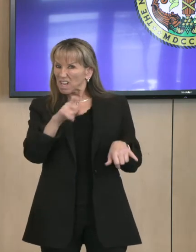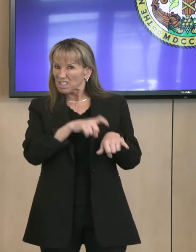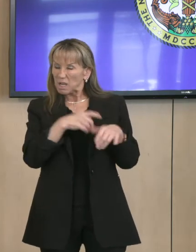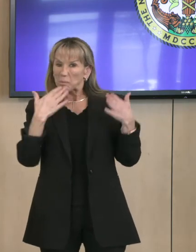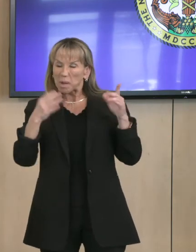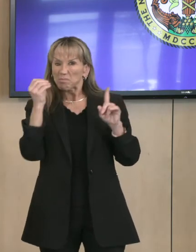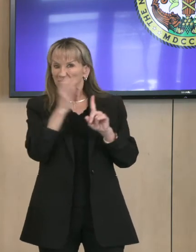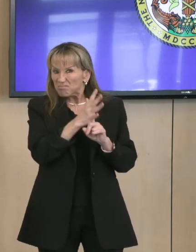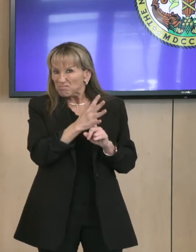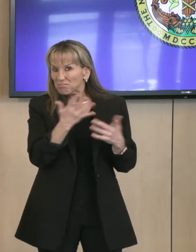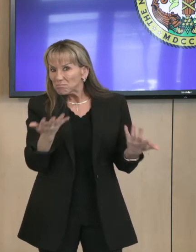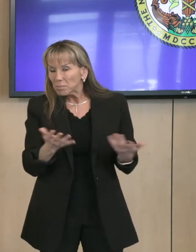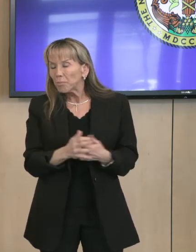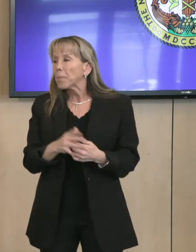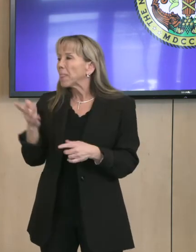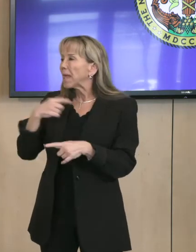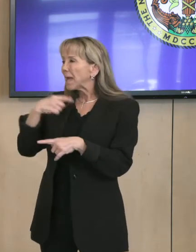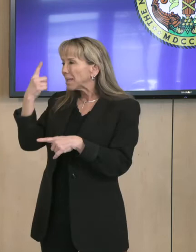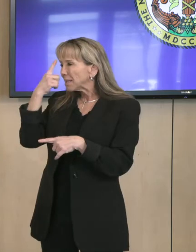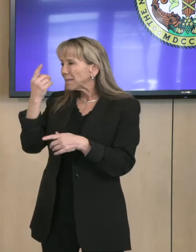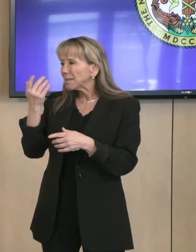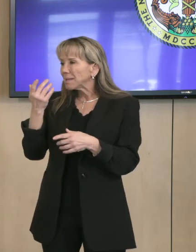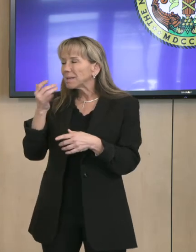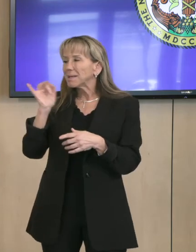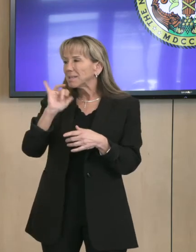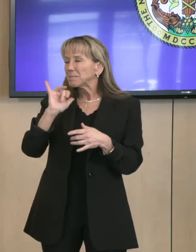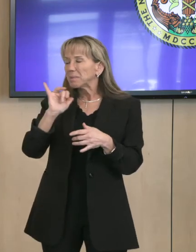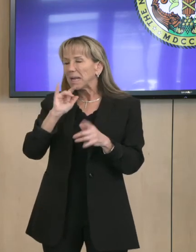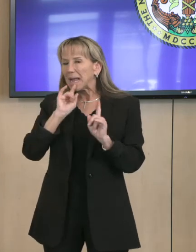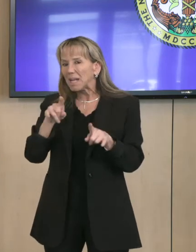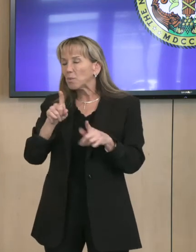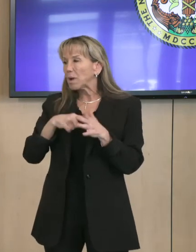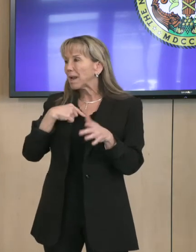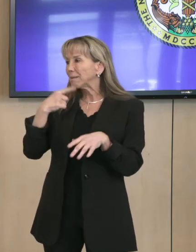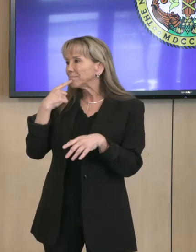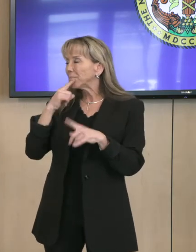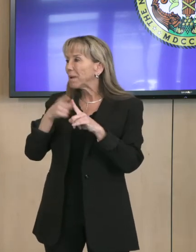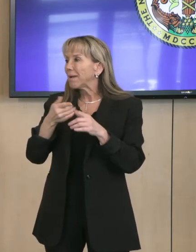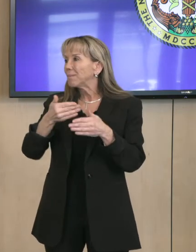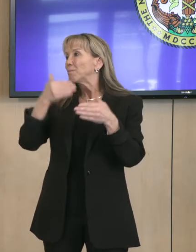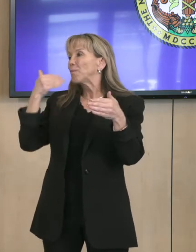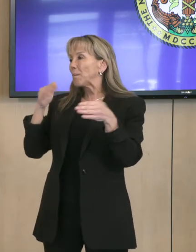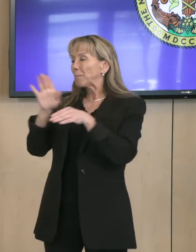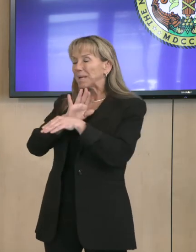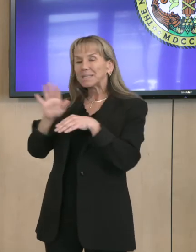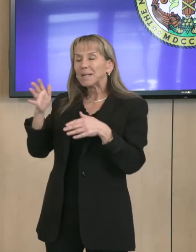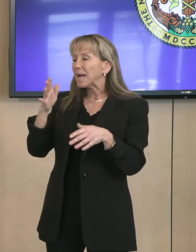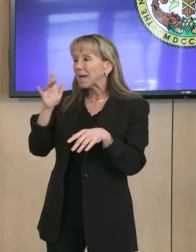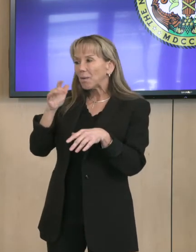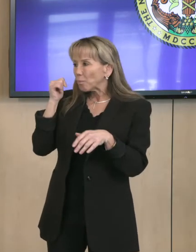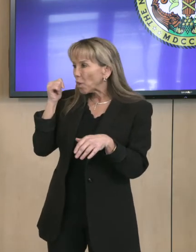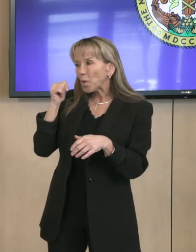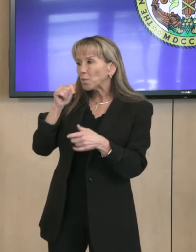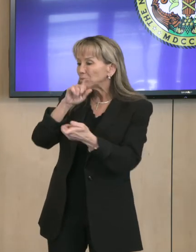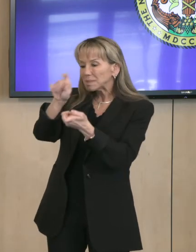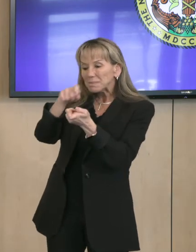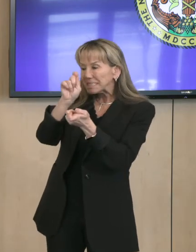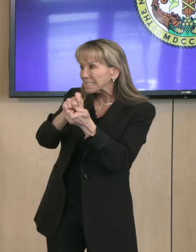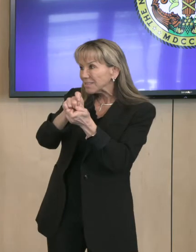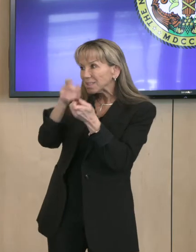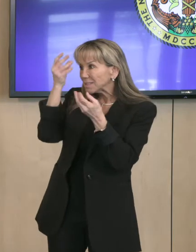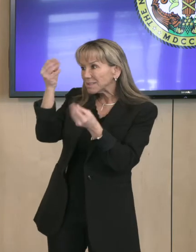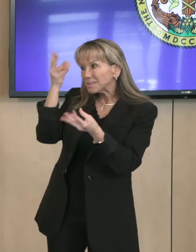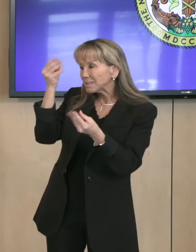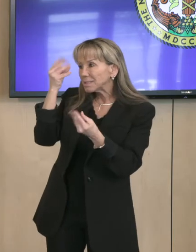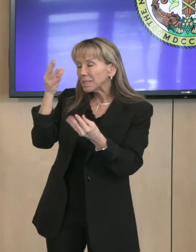this also reflects back on the answer I gave about the previous business that was acted upon. We're not going to be discussing specific instances like that.